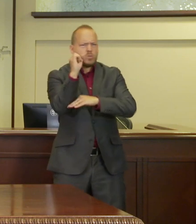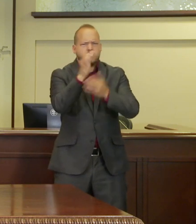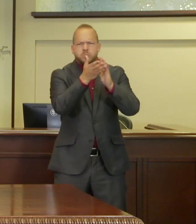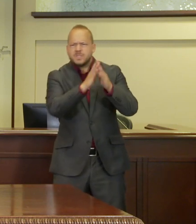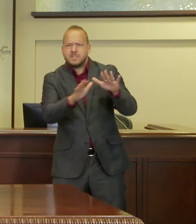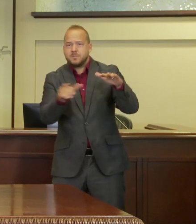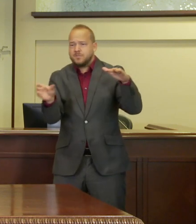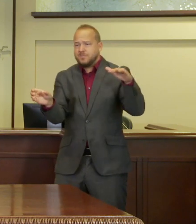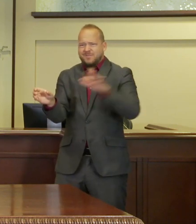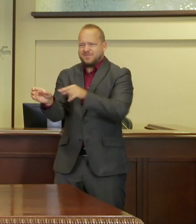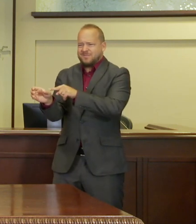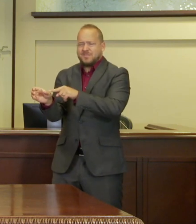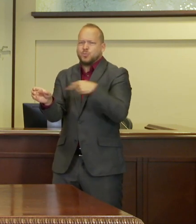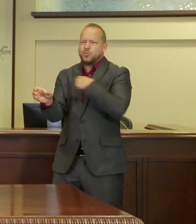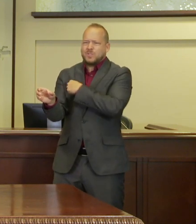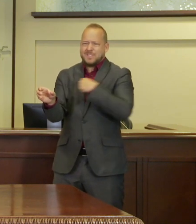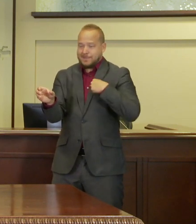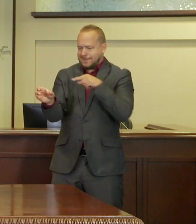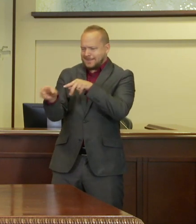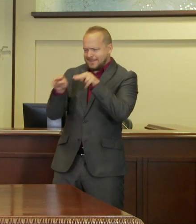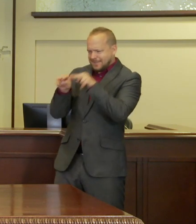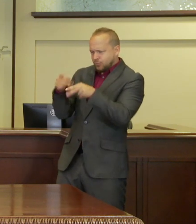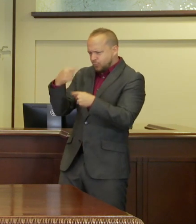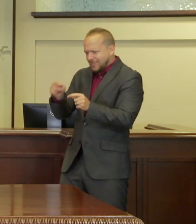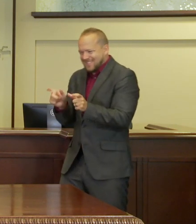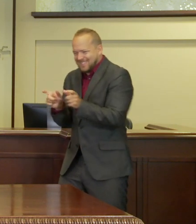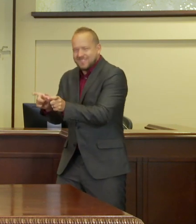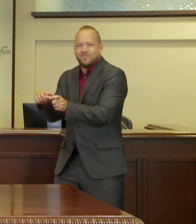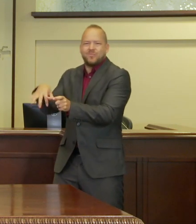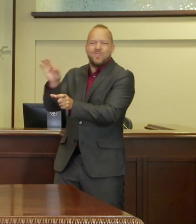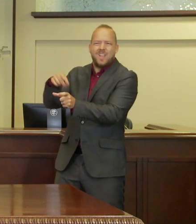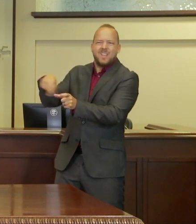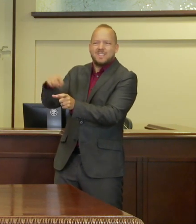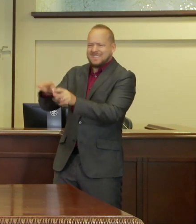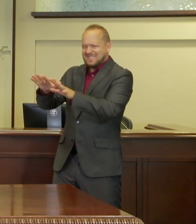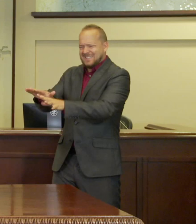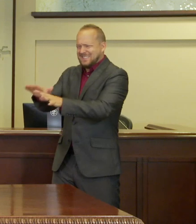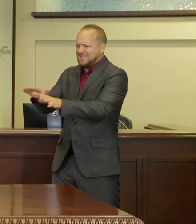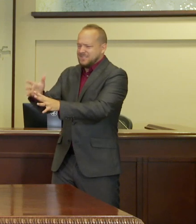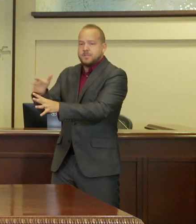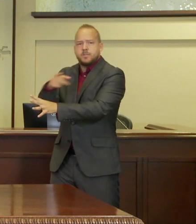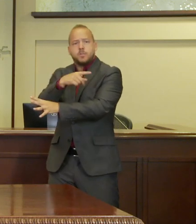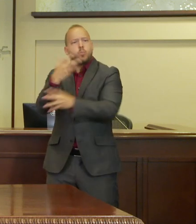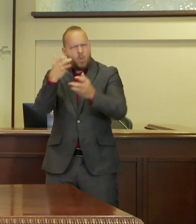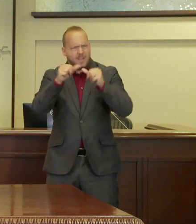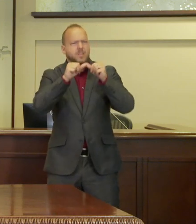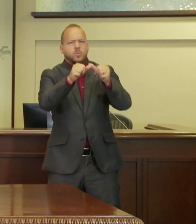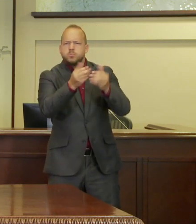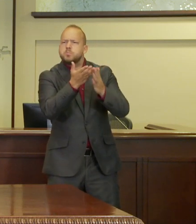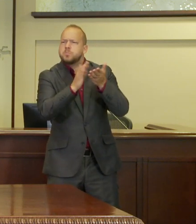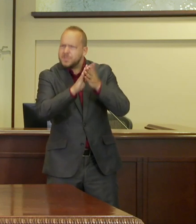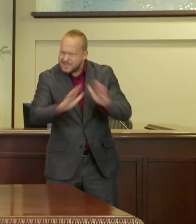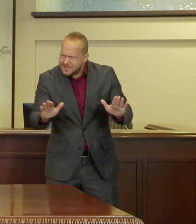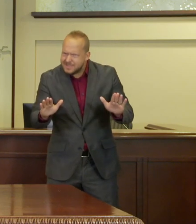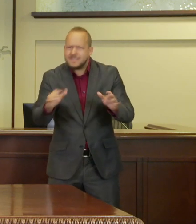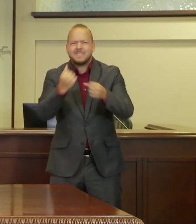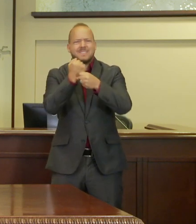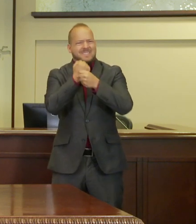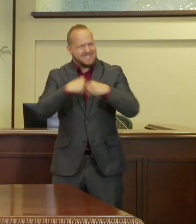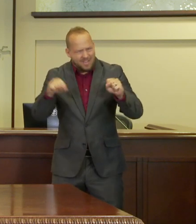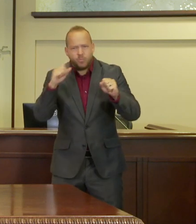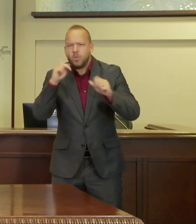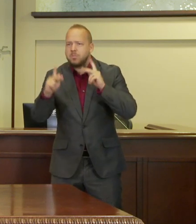support peaceful protest and keep our city safe. They continue to do so despite their